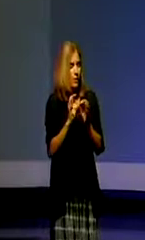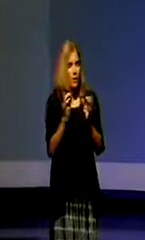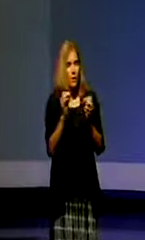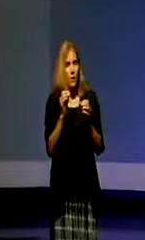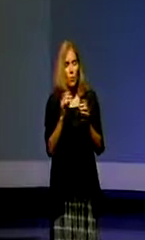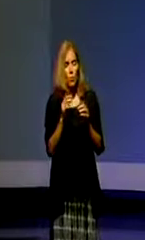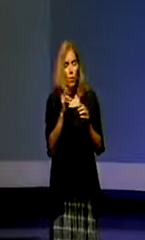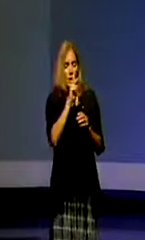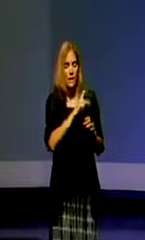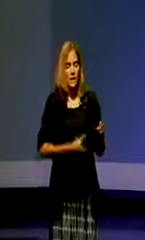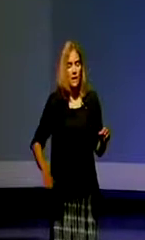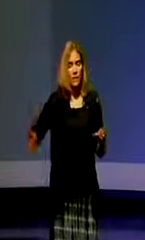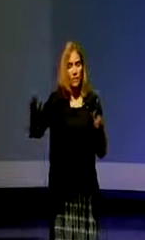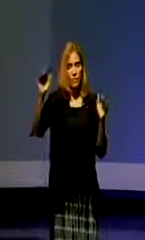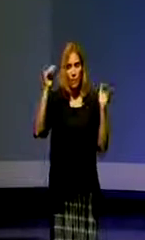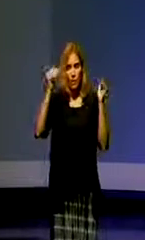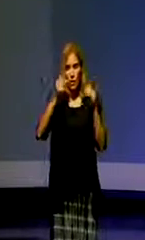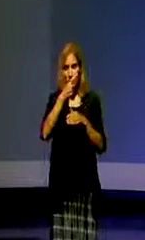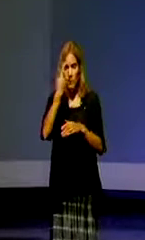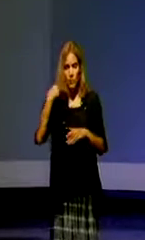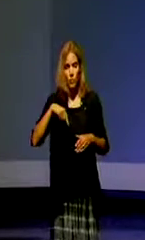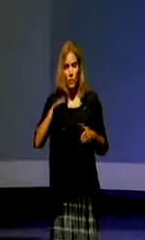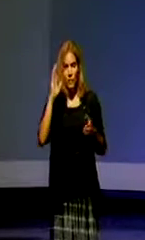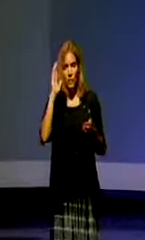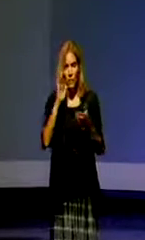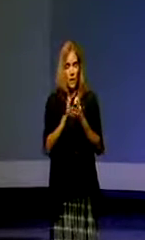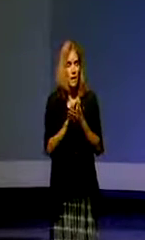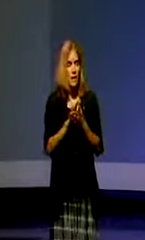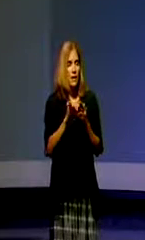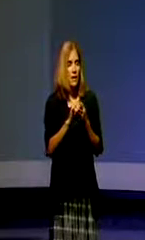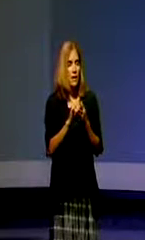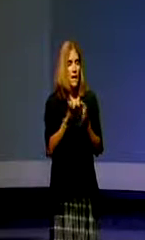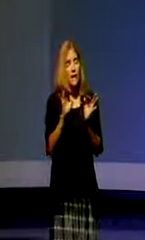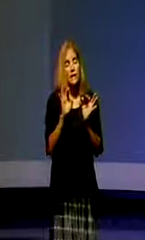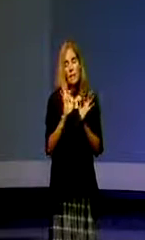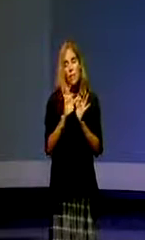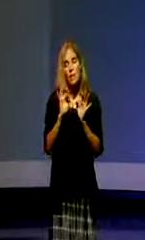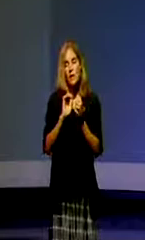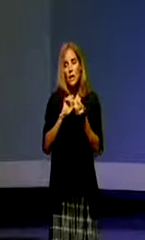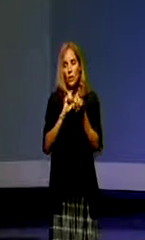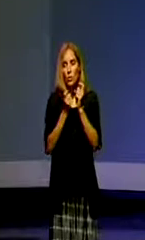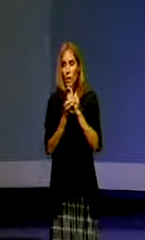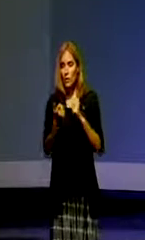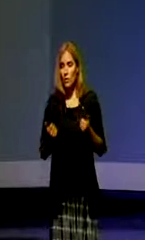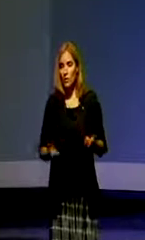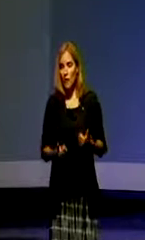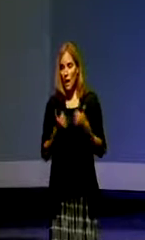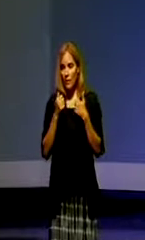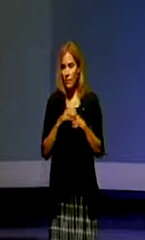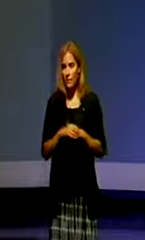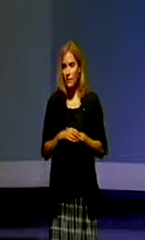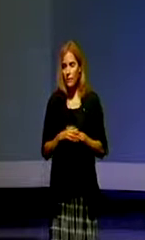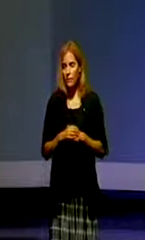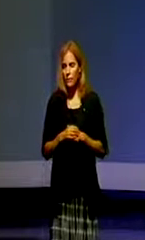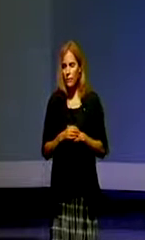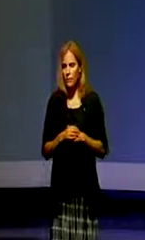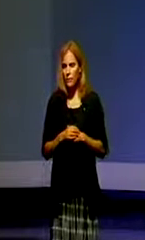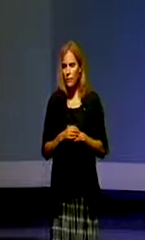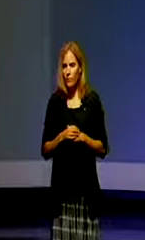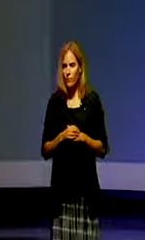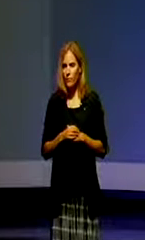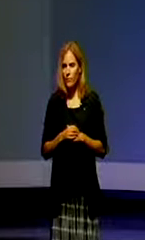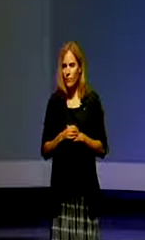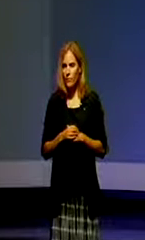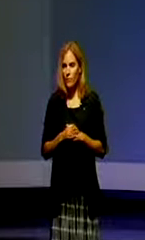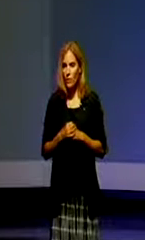We're kingdom focused because we believe that is the message that transforms people's lives. So we should